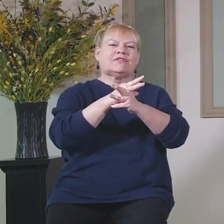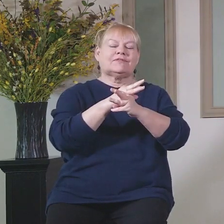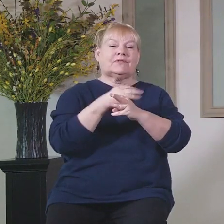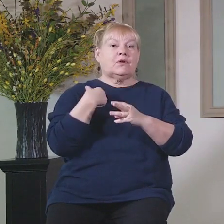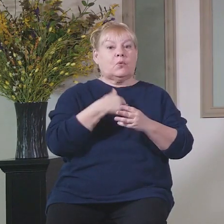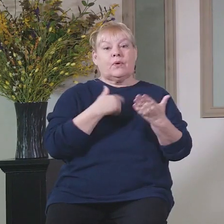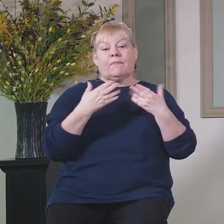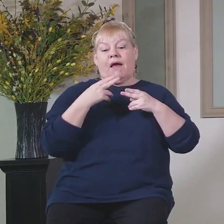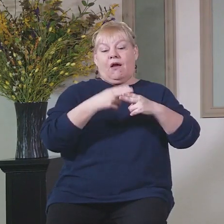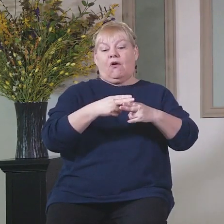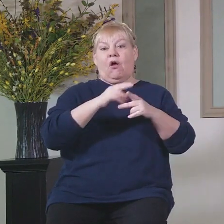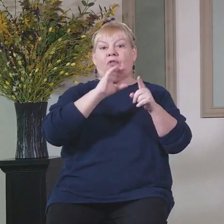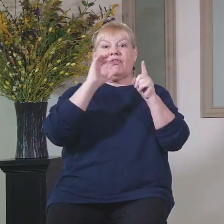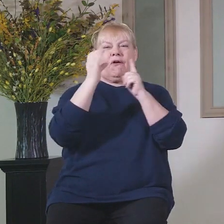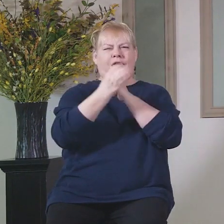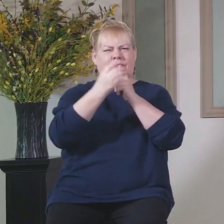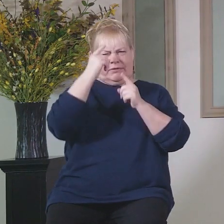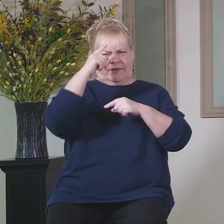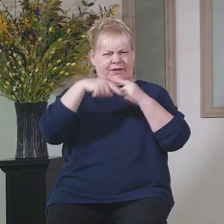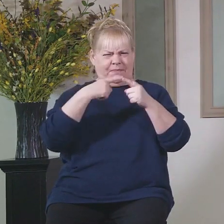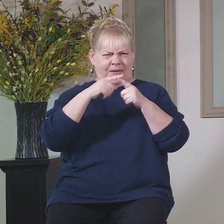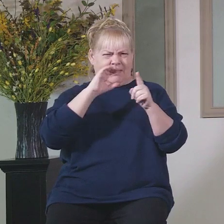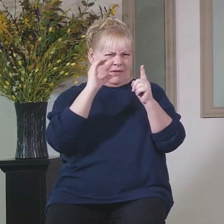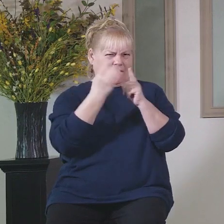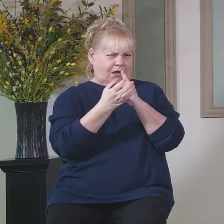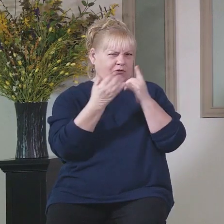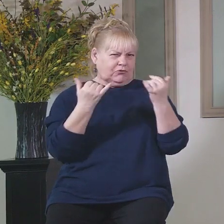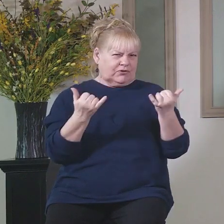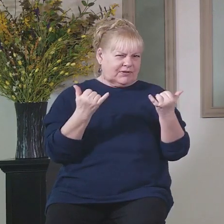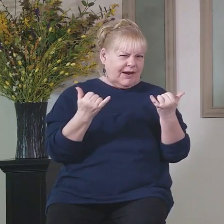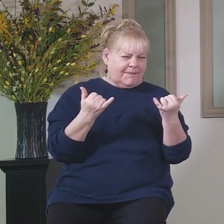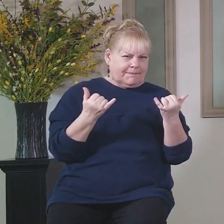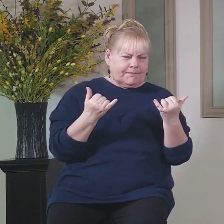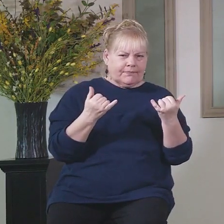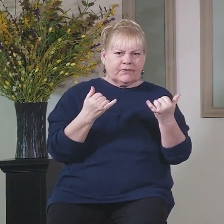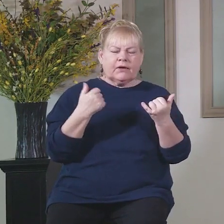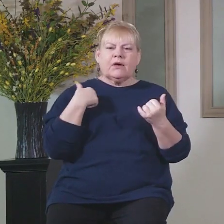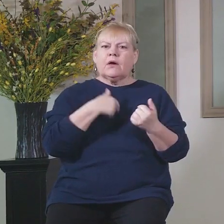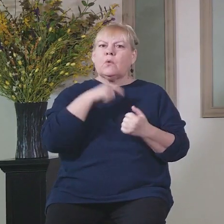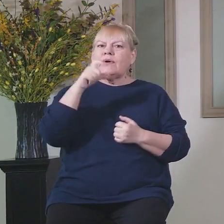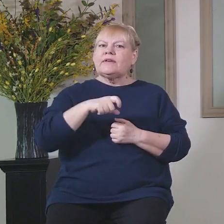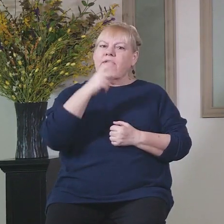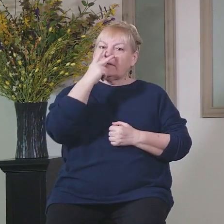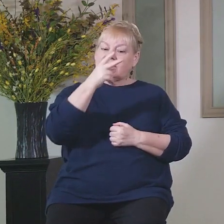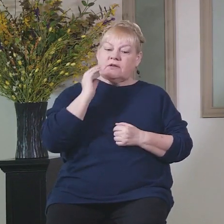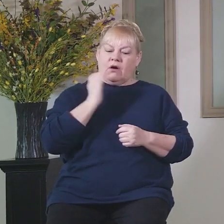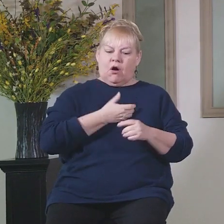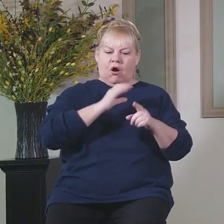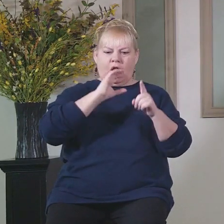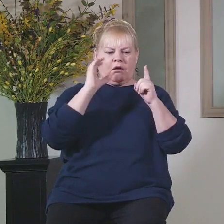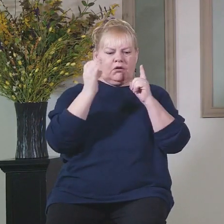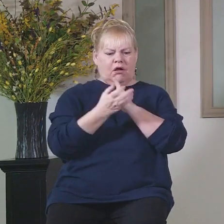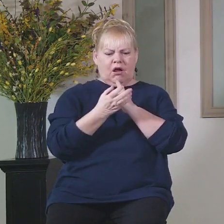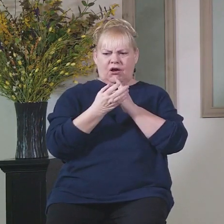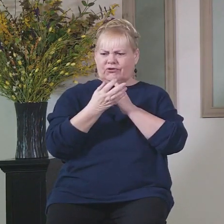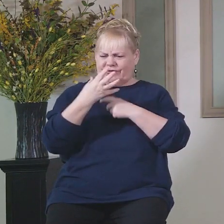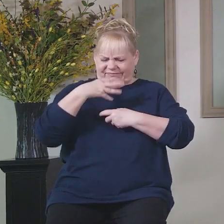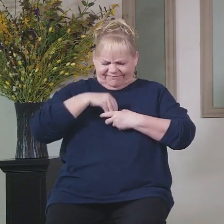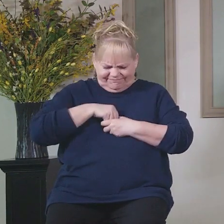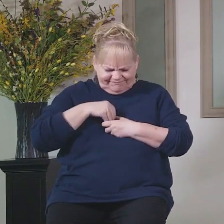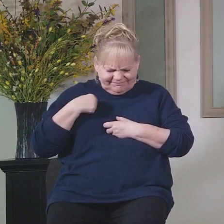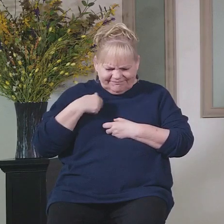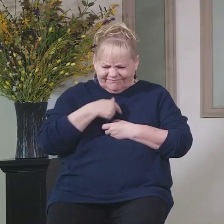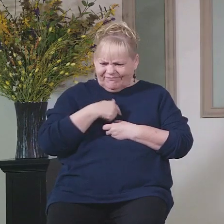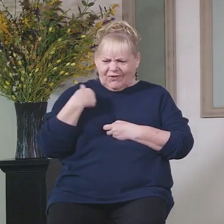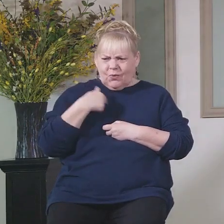We might call it the culture. Let's think about our culture for a little bit. First of all, we need to see that our culture is so much a part of who we are that